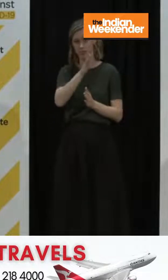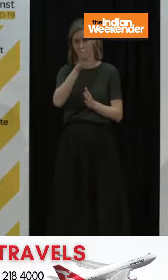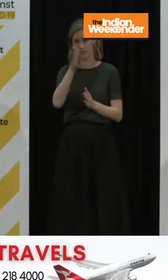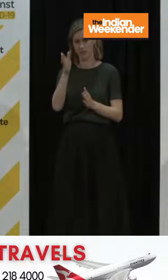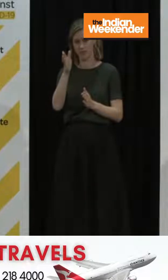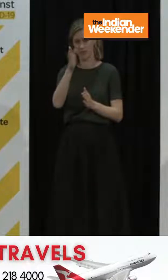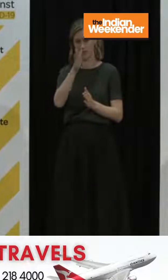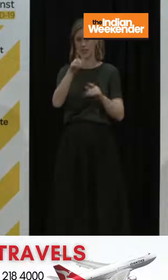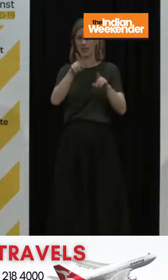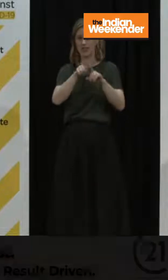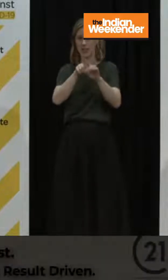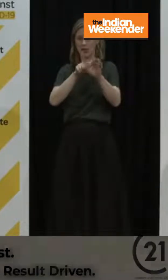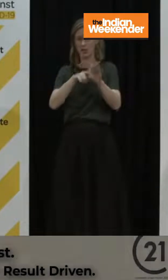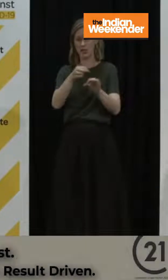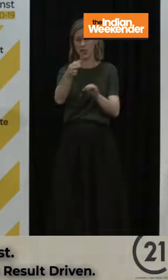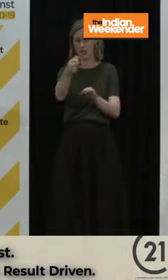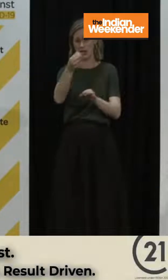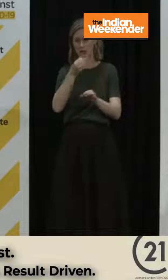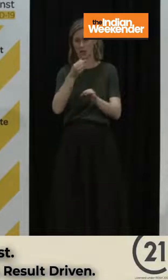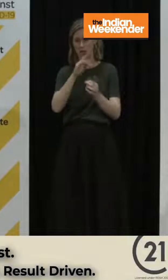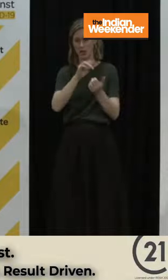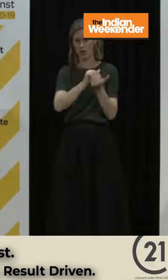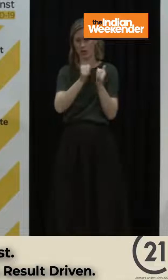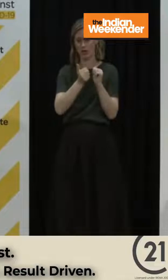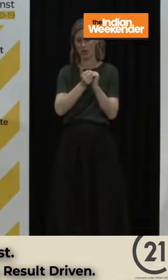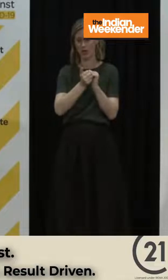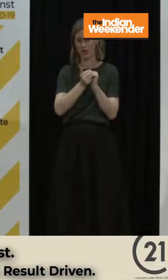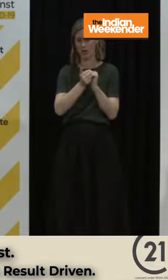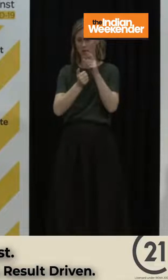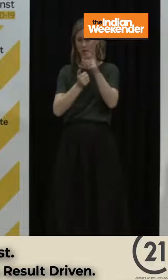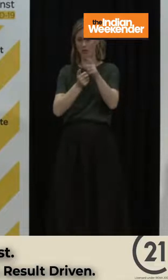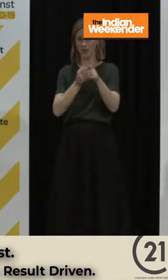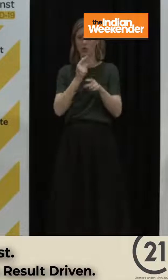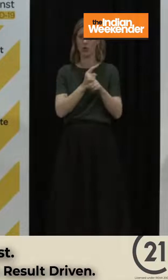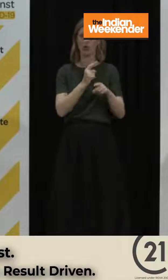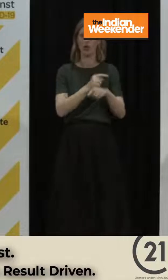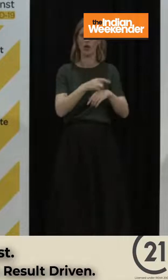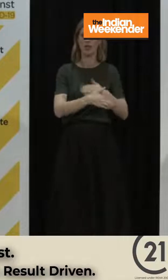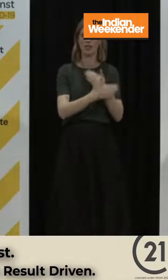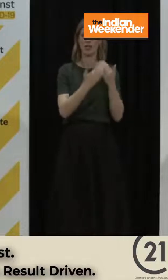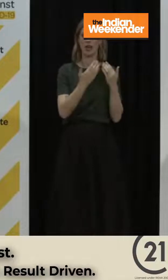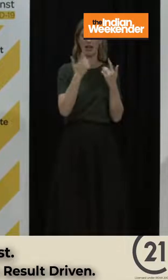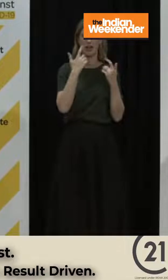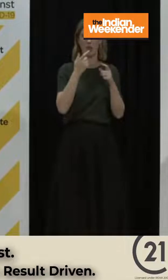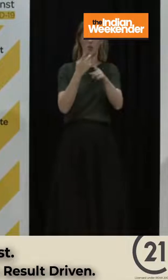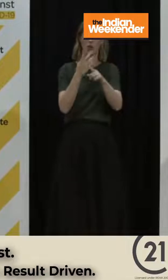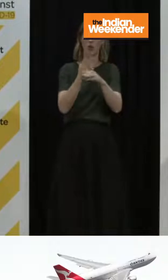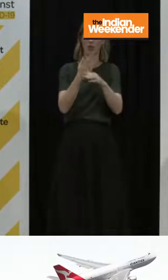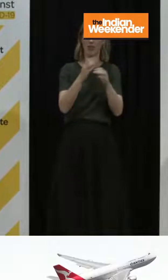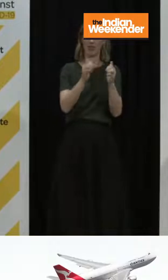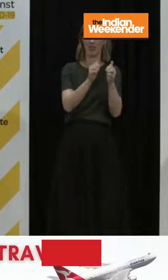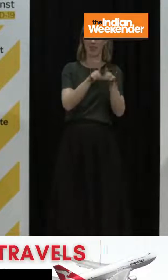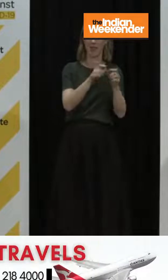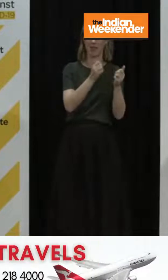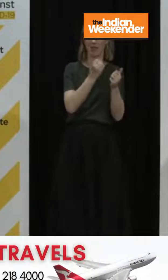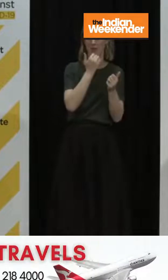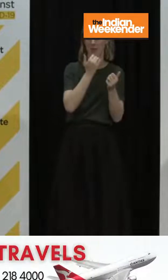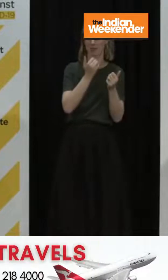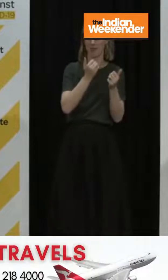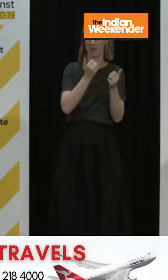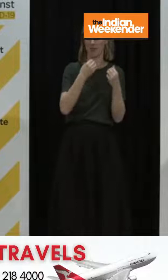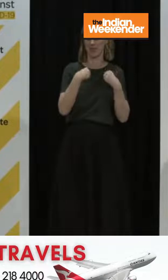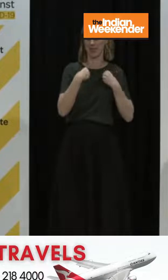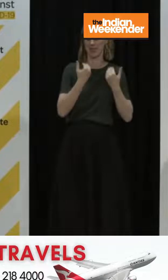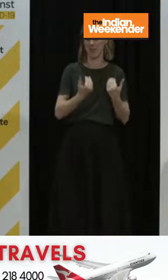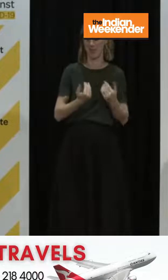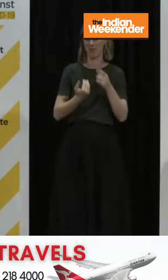or do you want to? It's the same question, it's for a colleague, so we've spoken to a daycare, we work for the same company. Now. We've spoken to